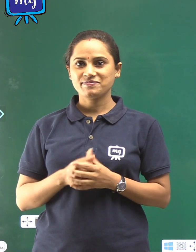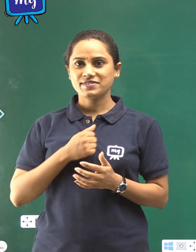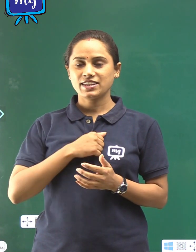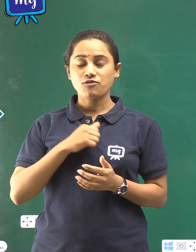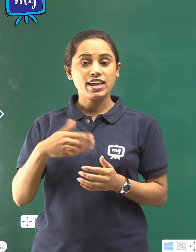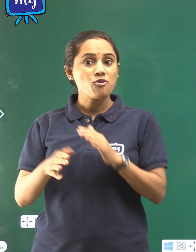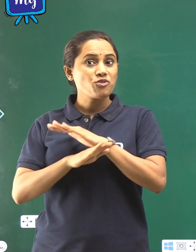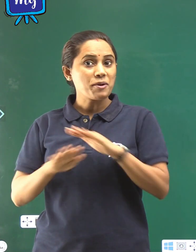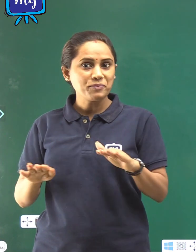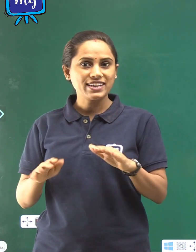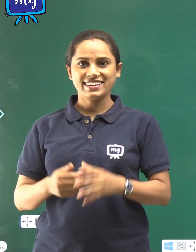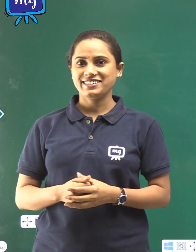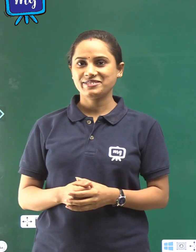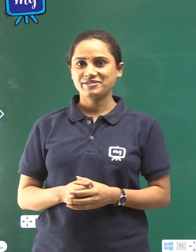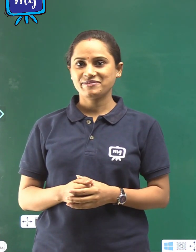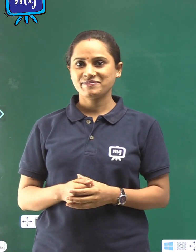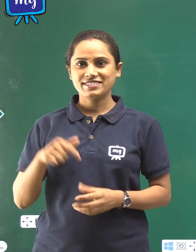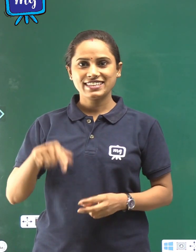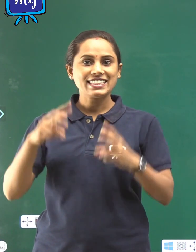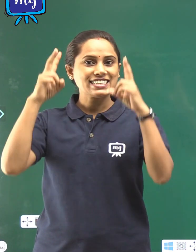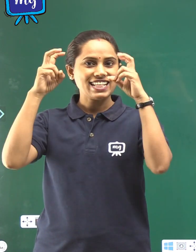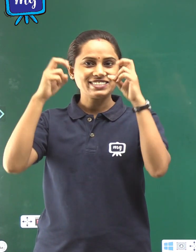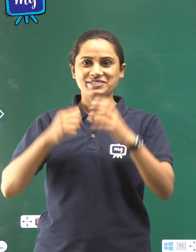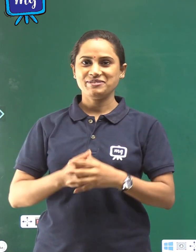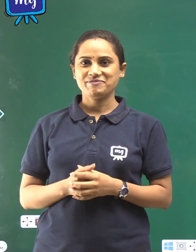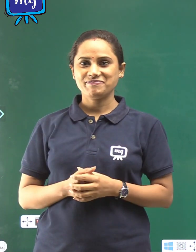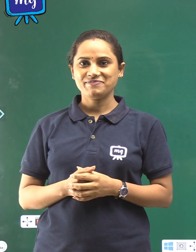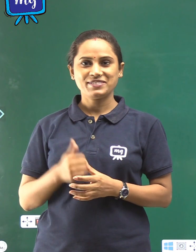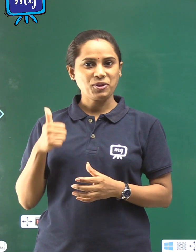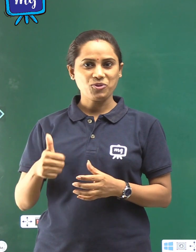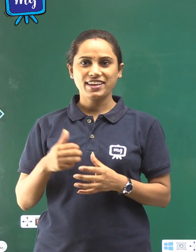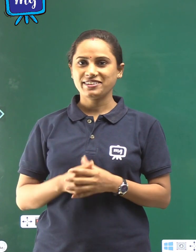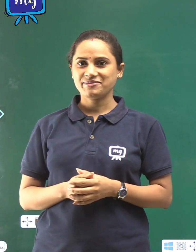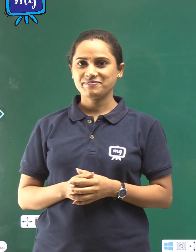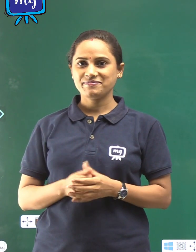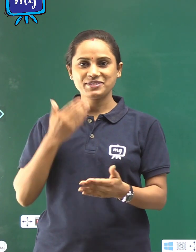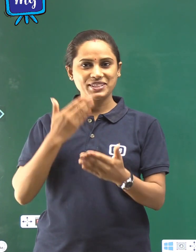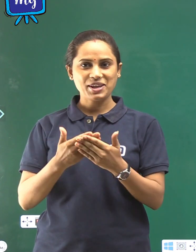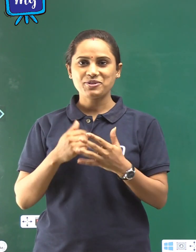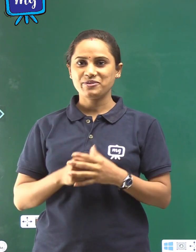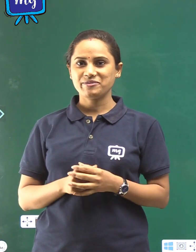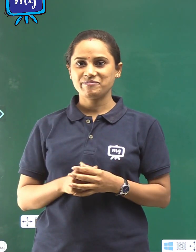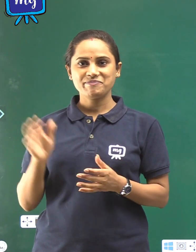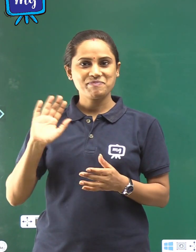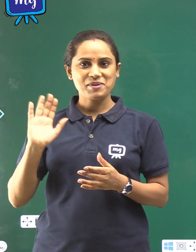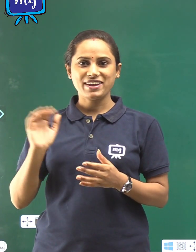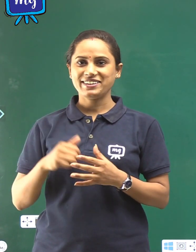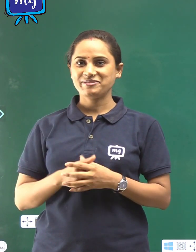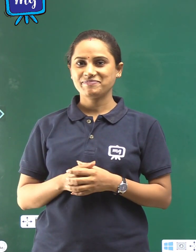have completed this lesson. Okay? Thank you. Bye bye.